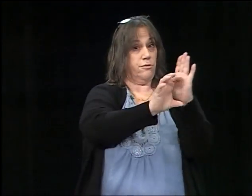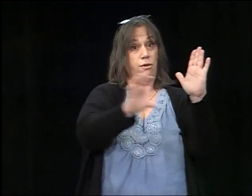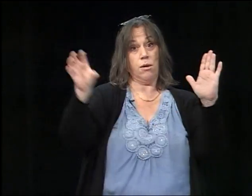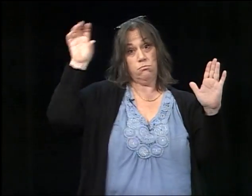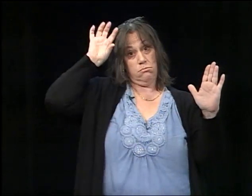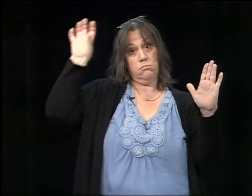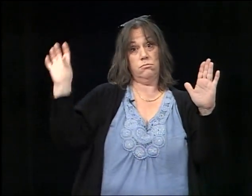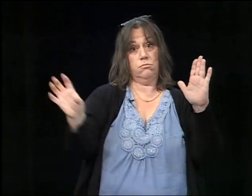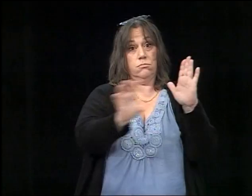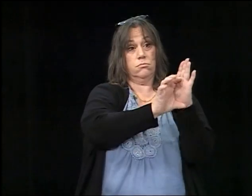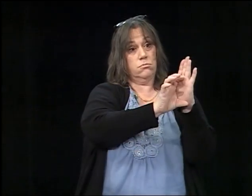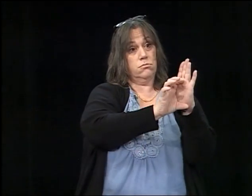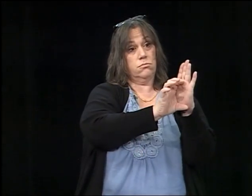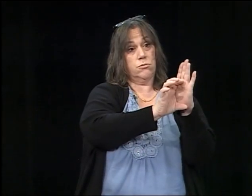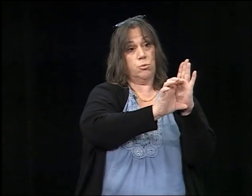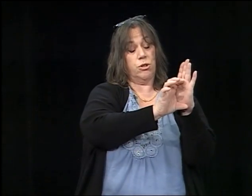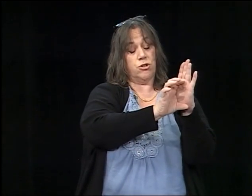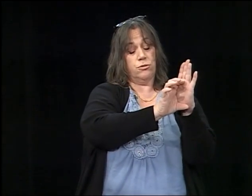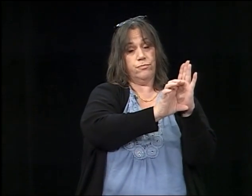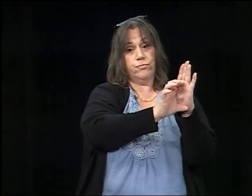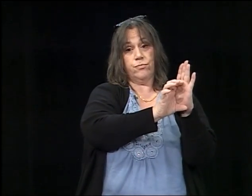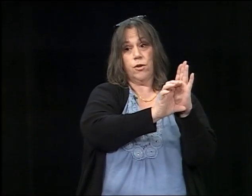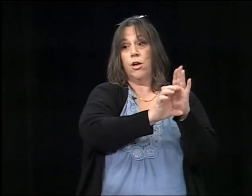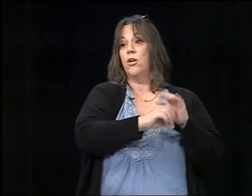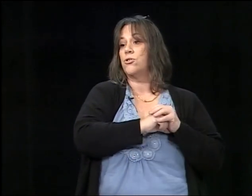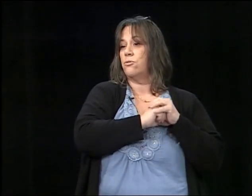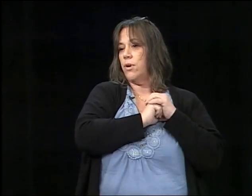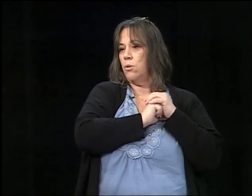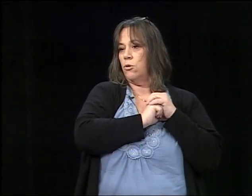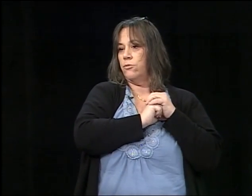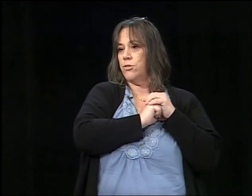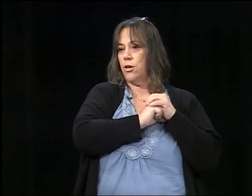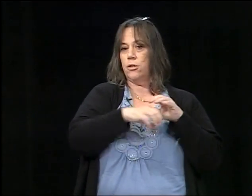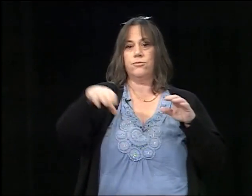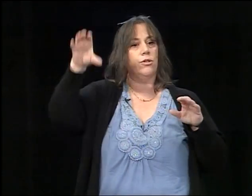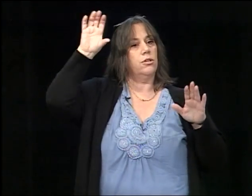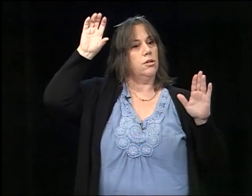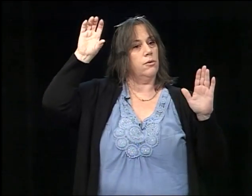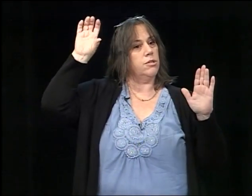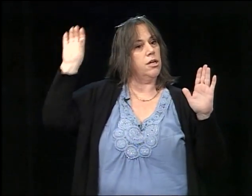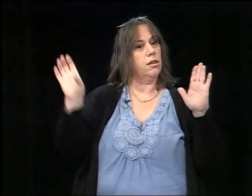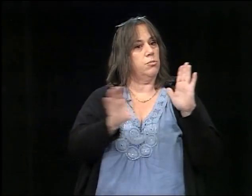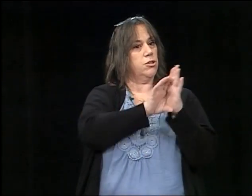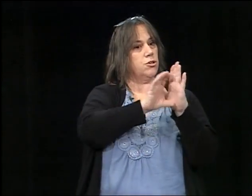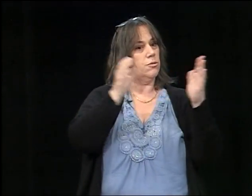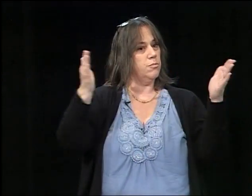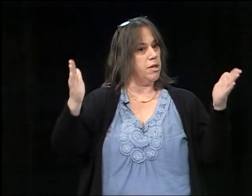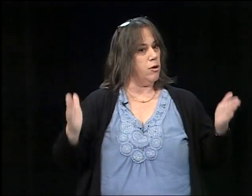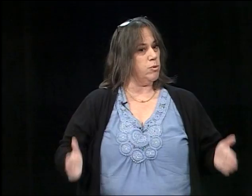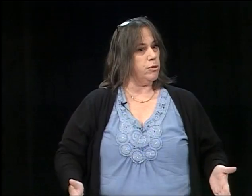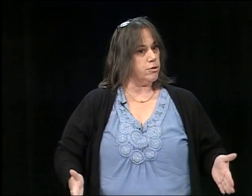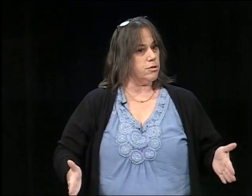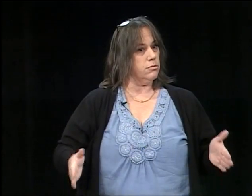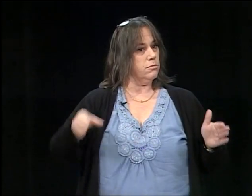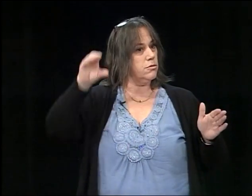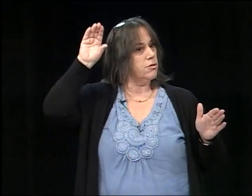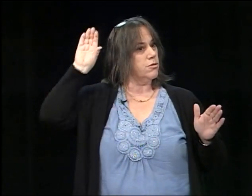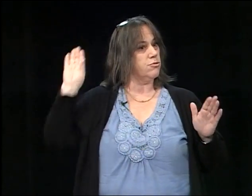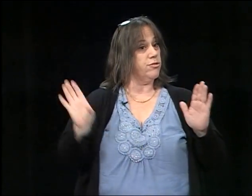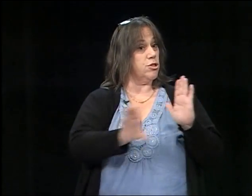frame. It's a picture. So if I were a photographer, I would take the picture, but now I'm a person. So